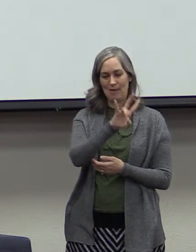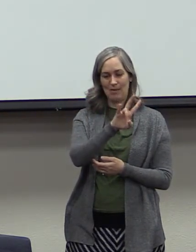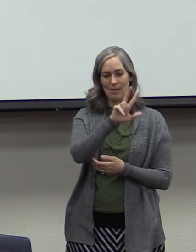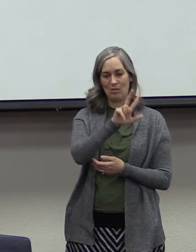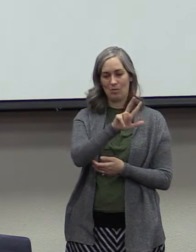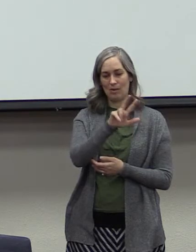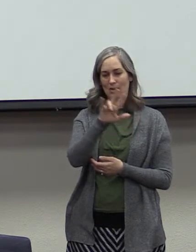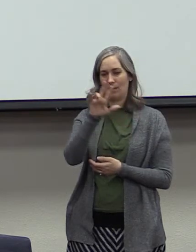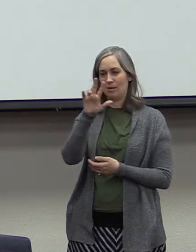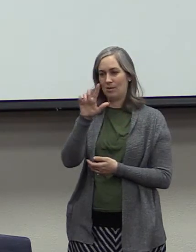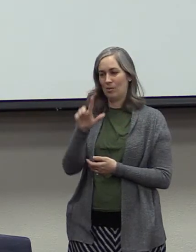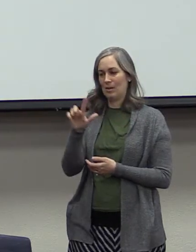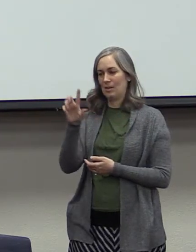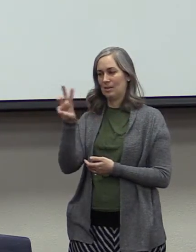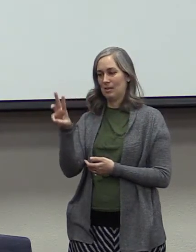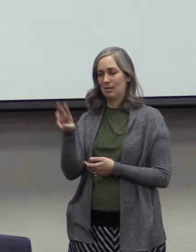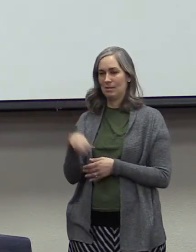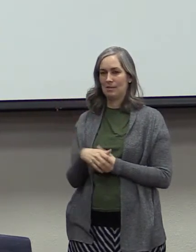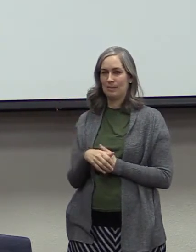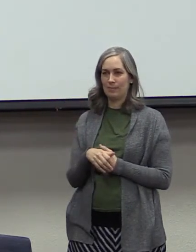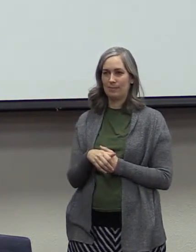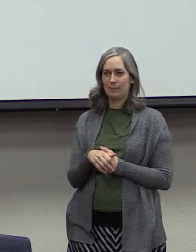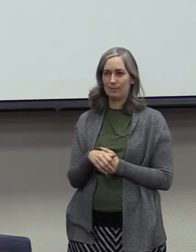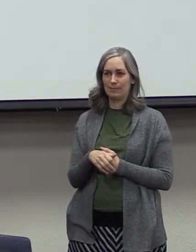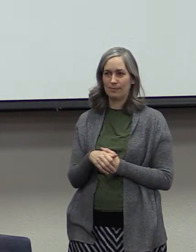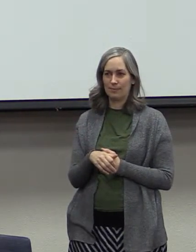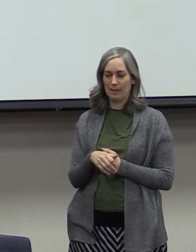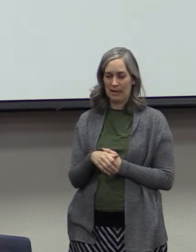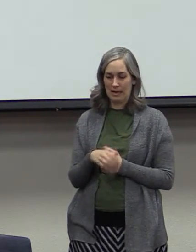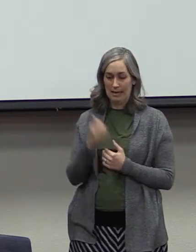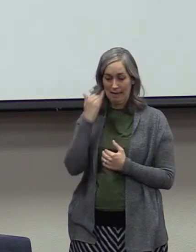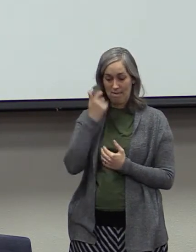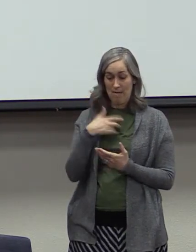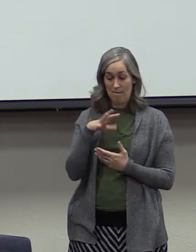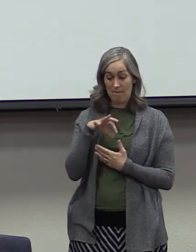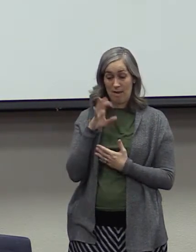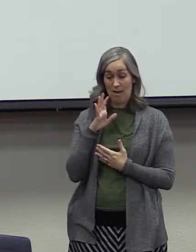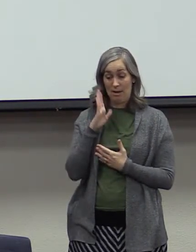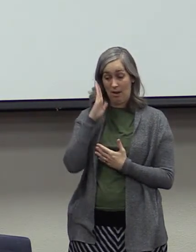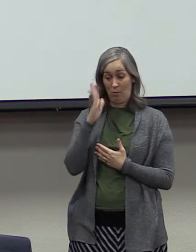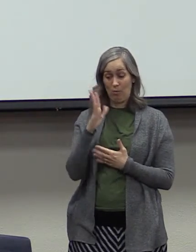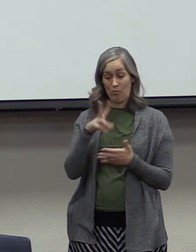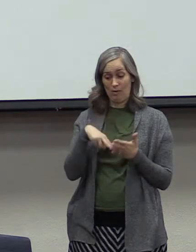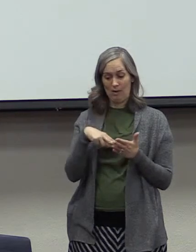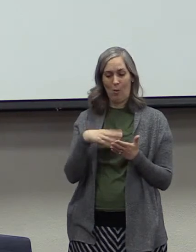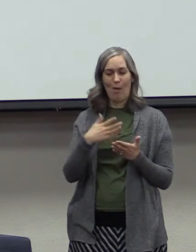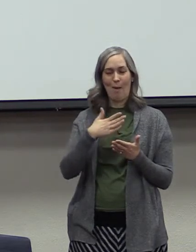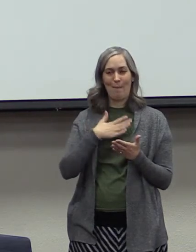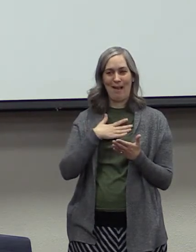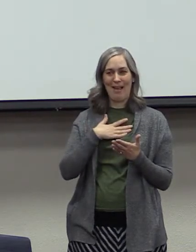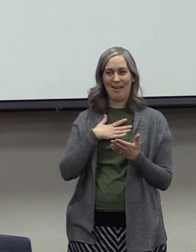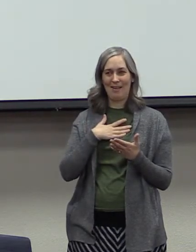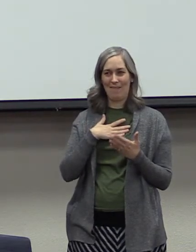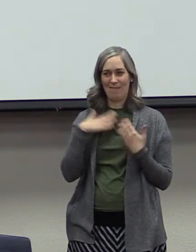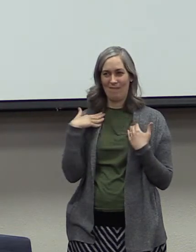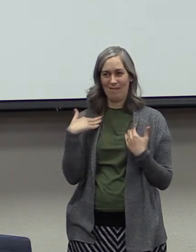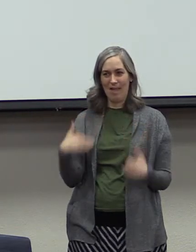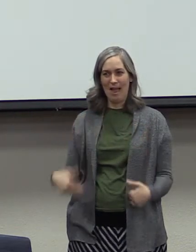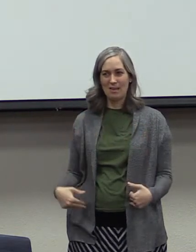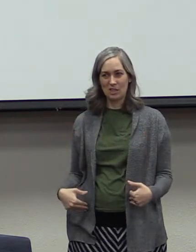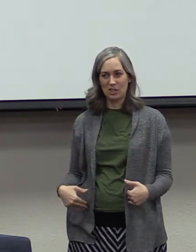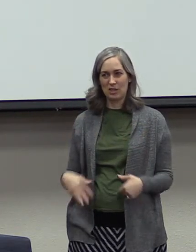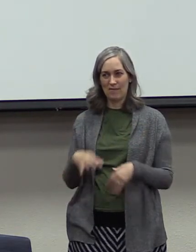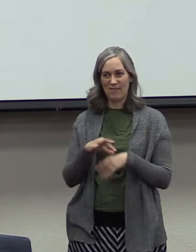Asaph, writes, and if I find it, I'll read it. Here we go. He says, my flesh and